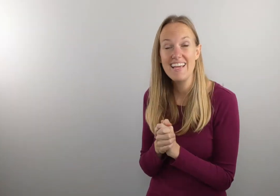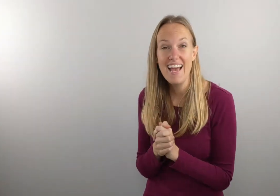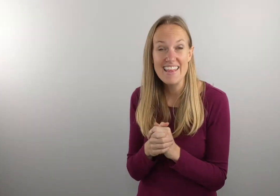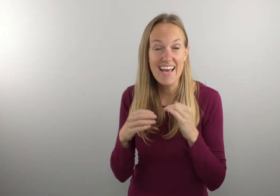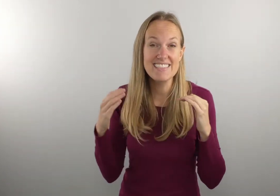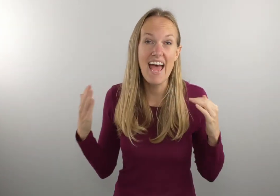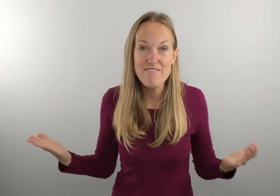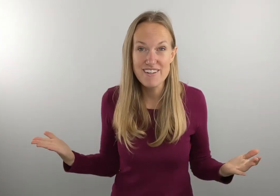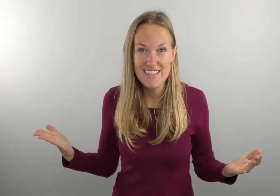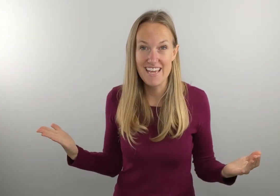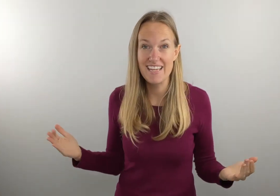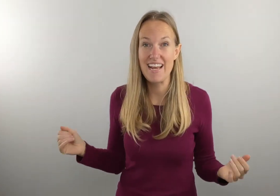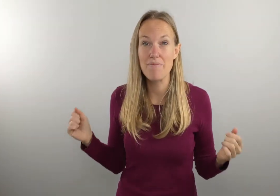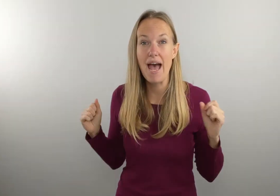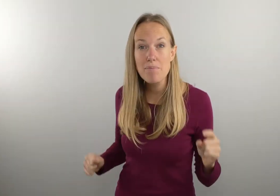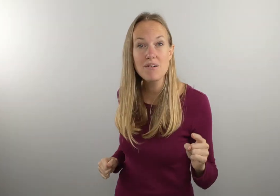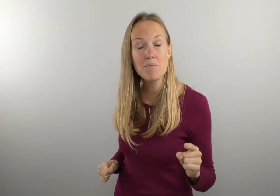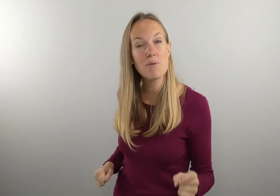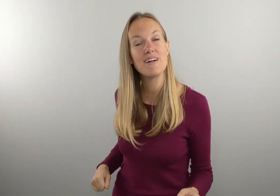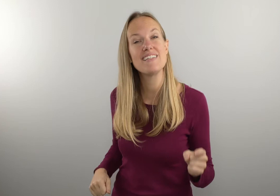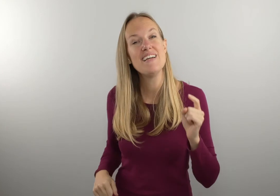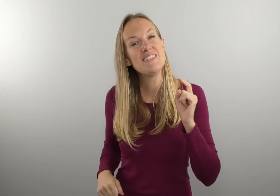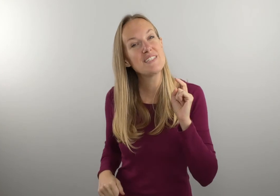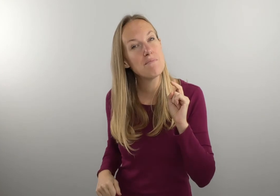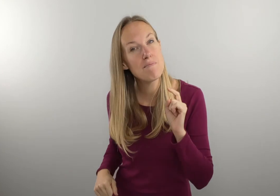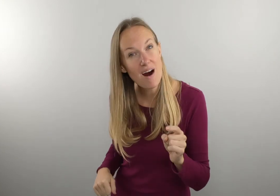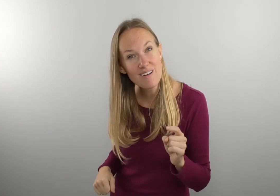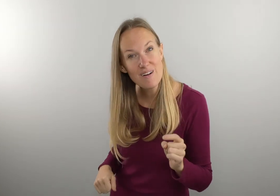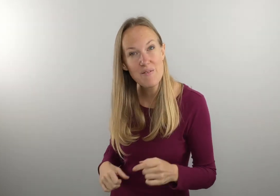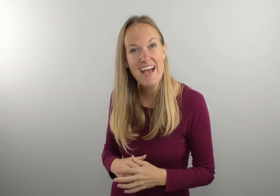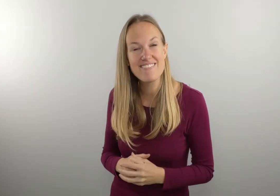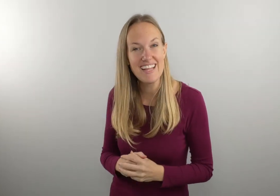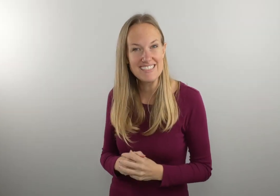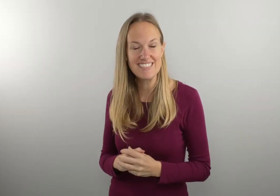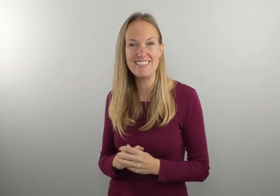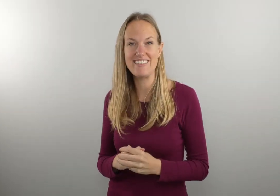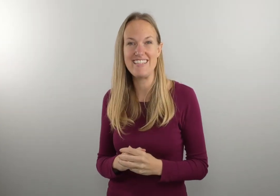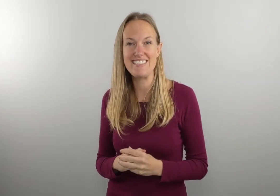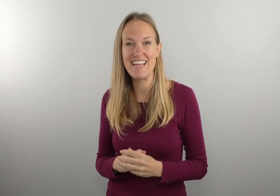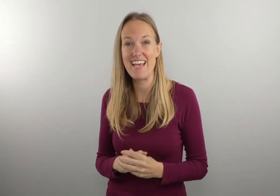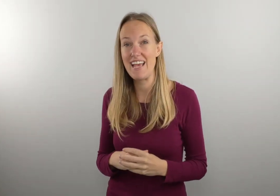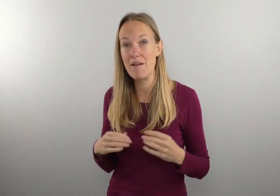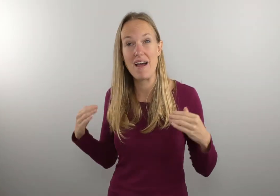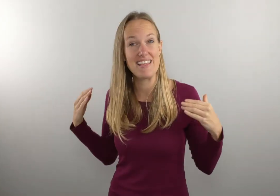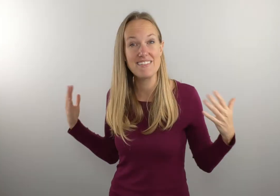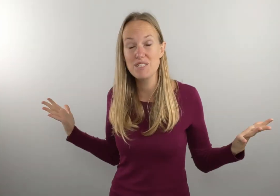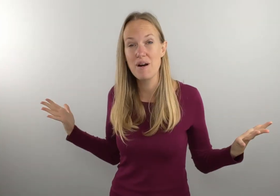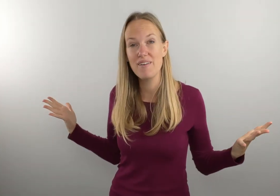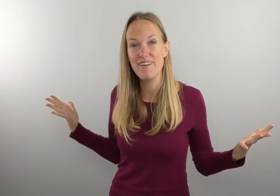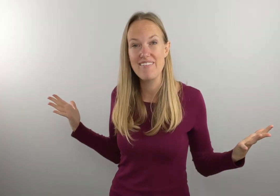And that is everything. And I'm happy to report tomorrow we have less to learn than today. And by the end of tomorrow, you'll have